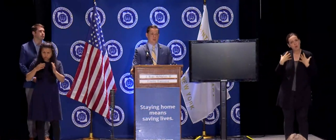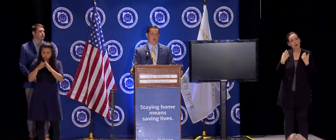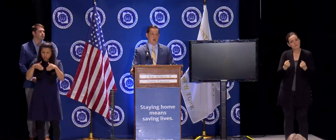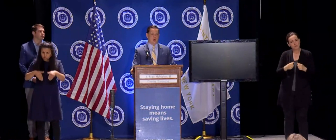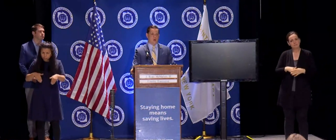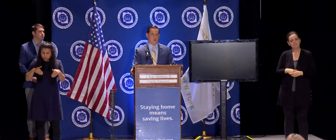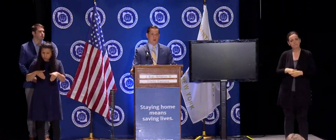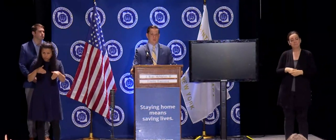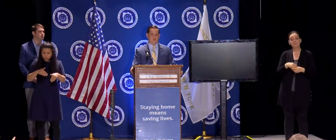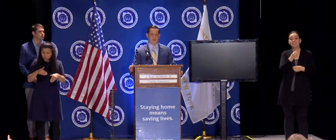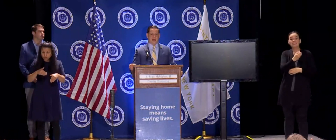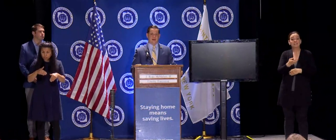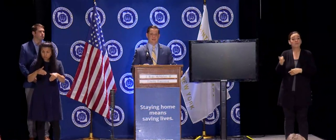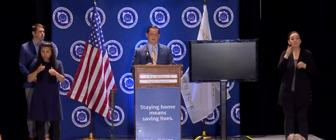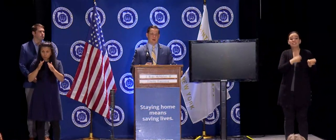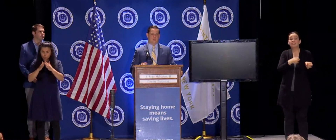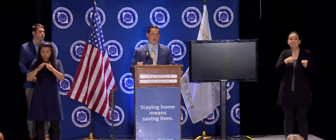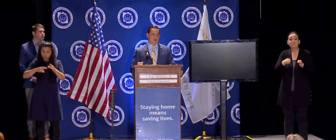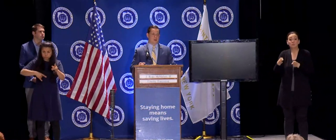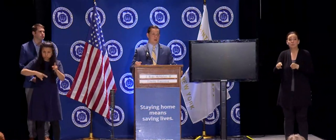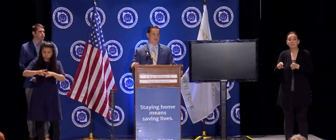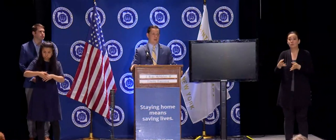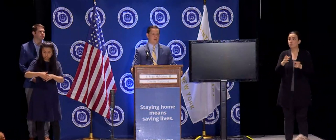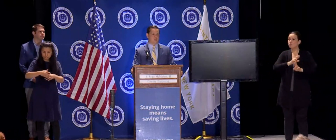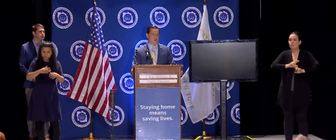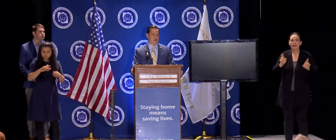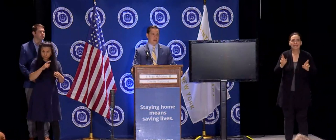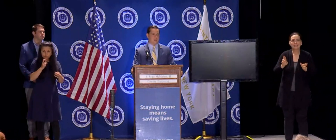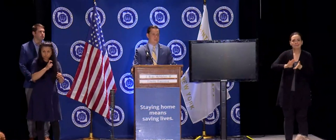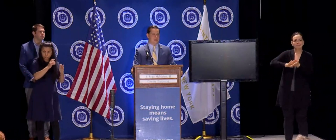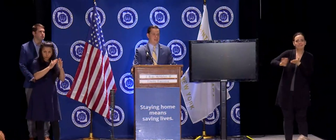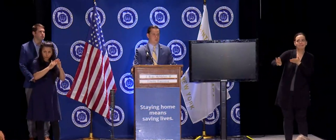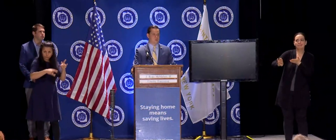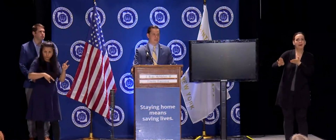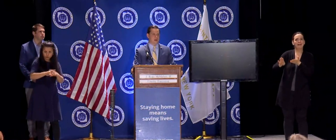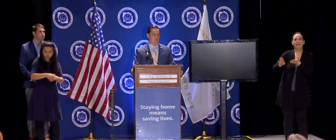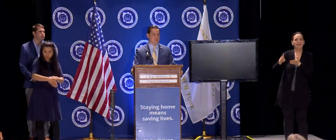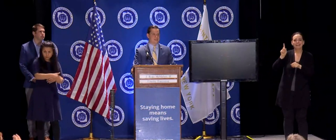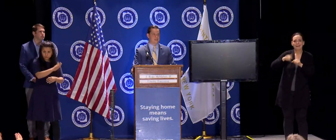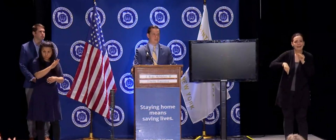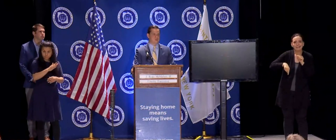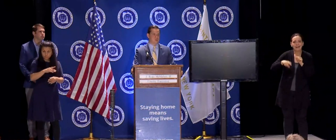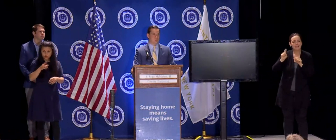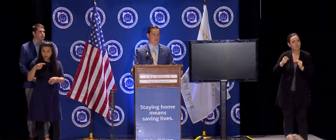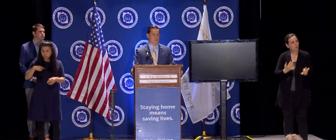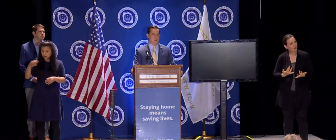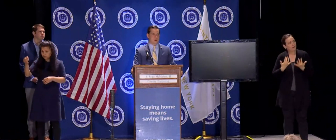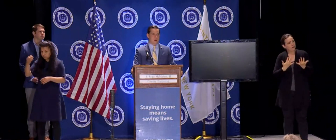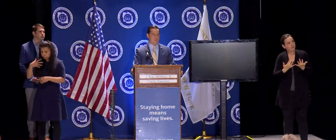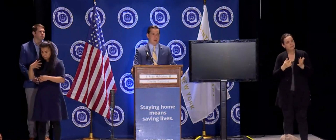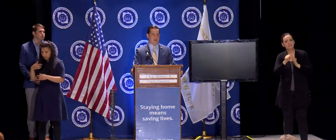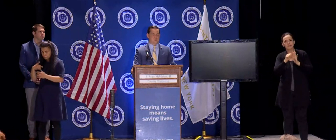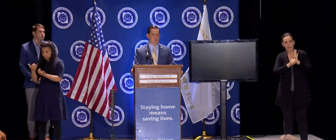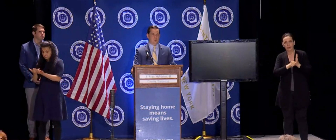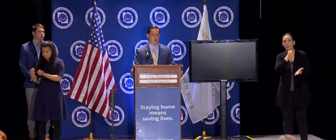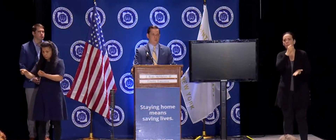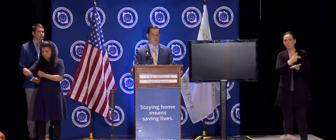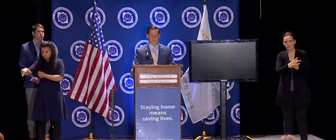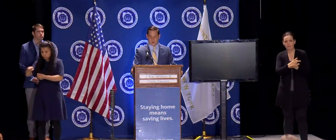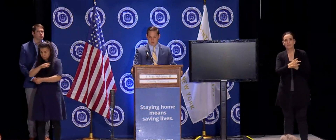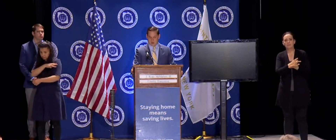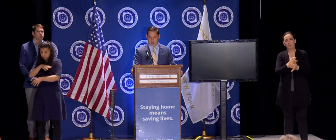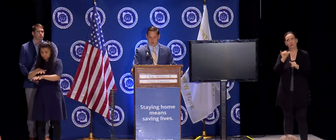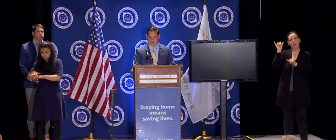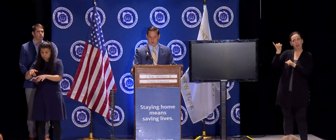discharged or from guidance there, but until there's clear guidance, the hospitals can't release these individuals back into their